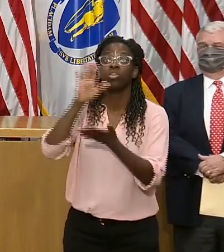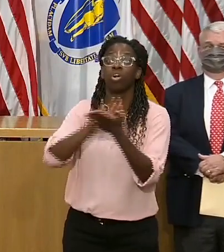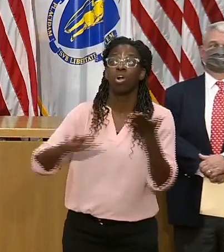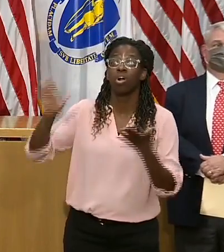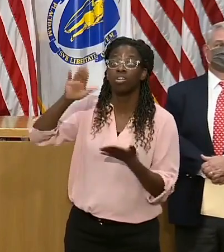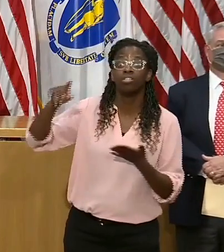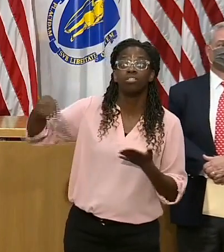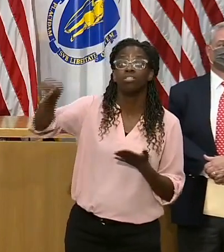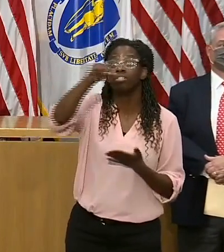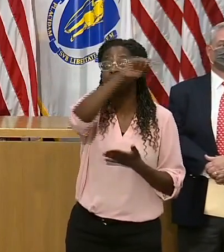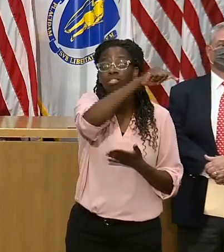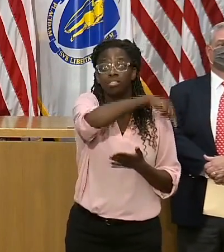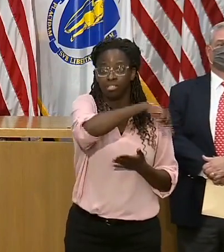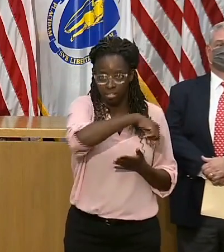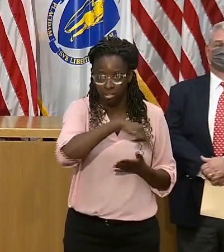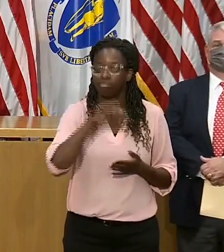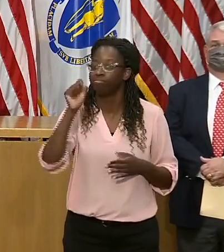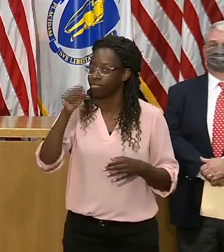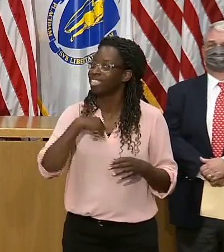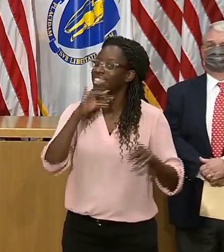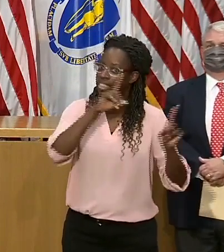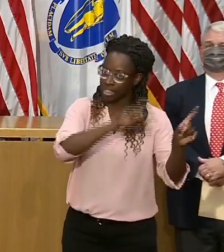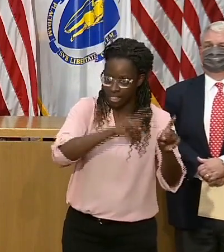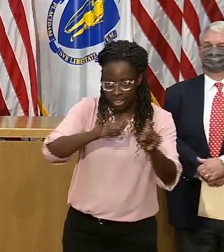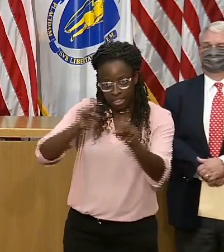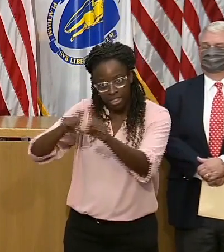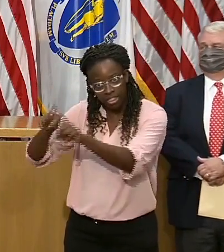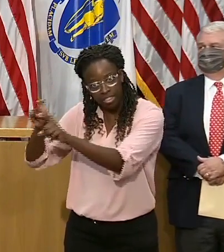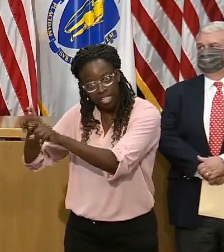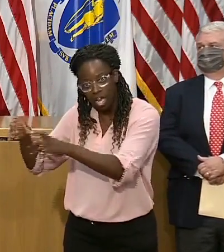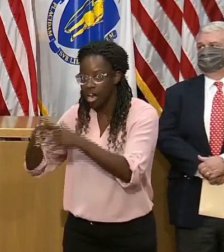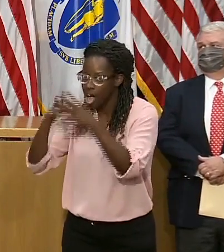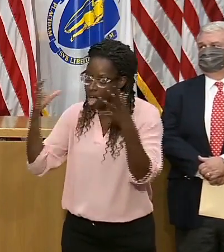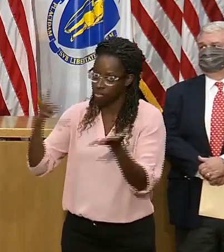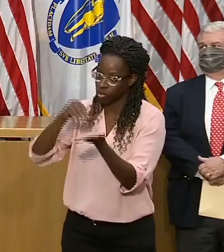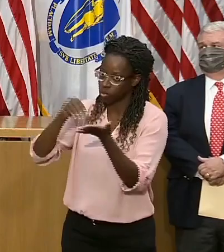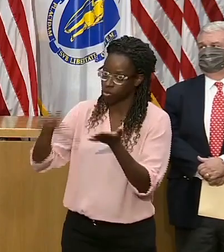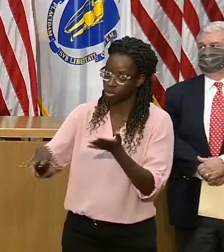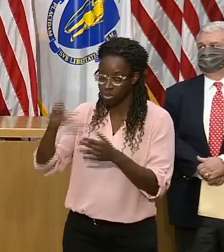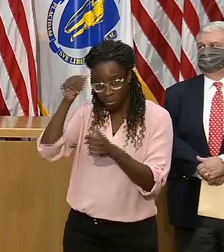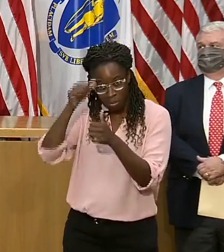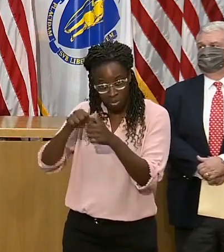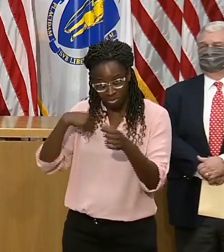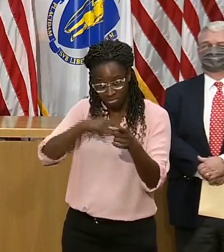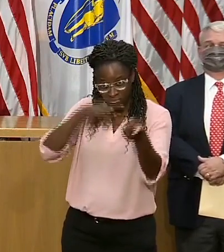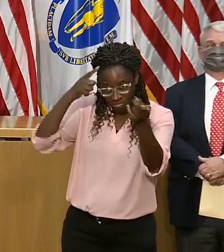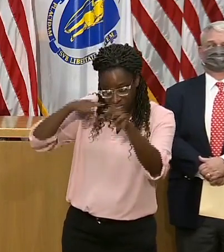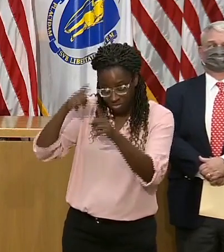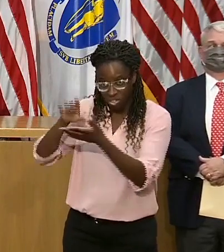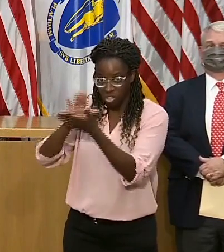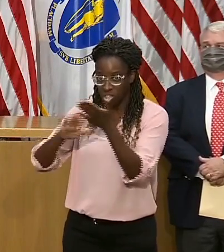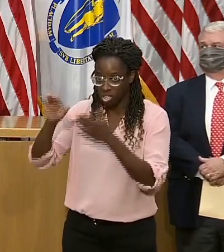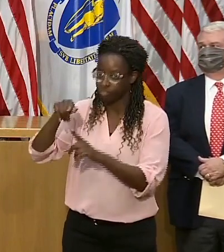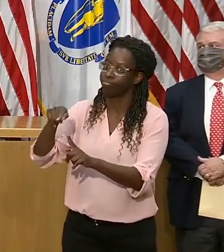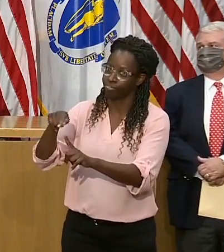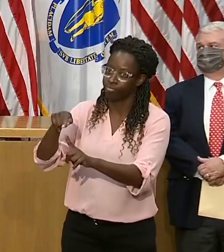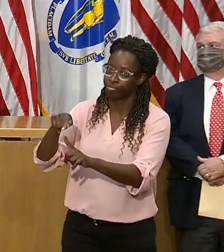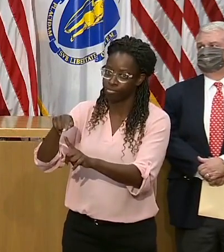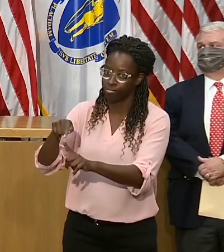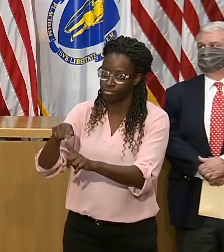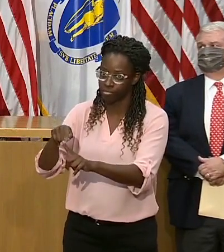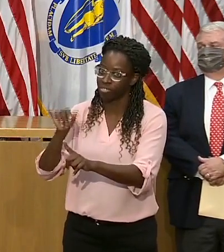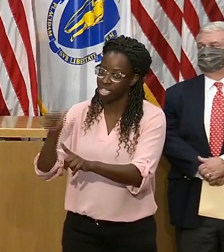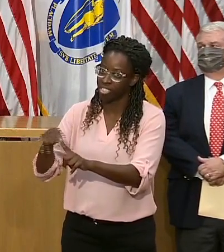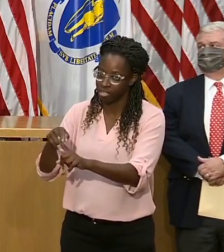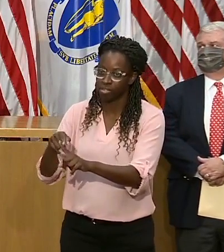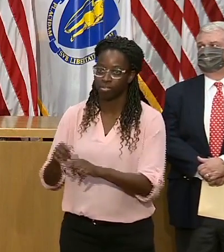routine testing on a lot of our colleges, which we put together with the Broad Institute and all the rest, has had a very positive